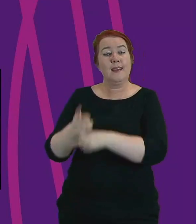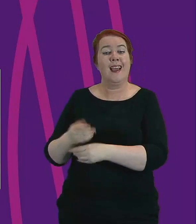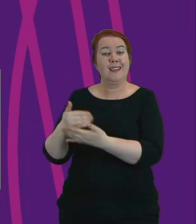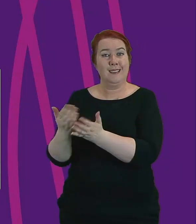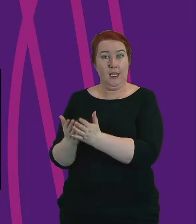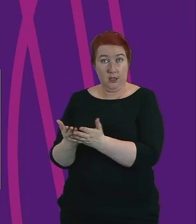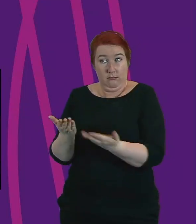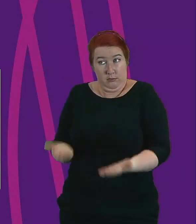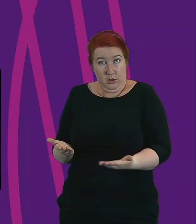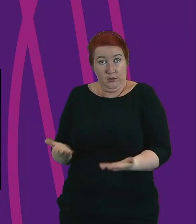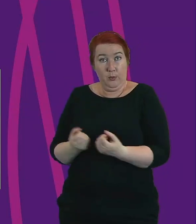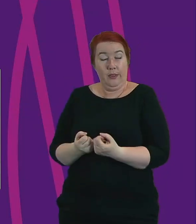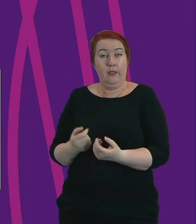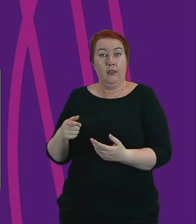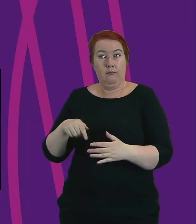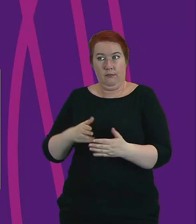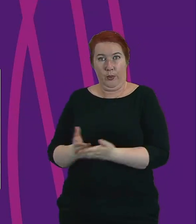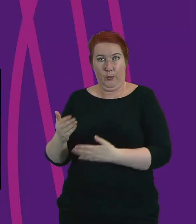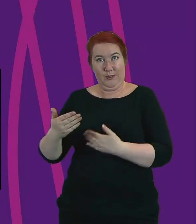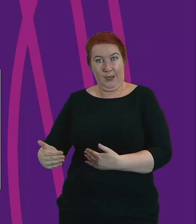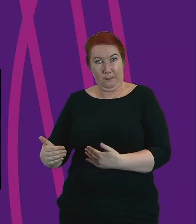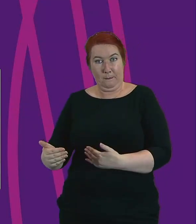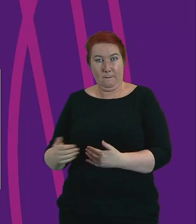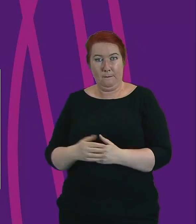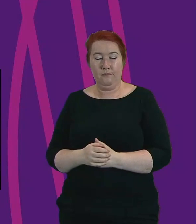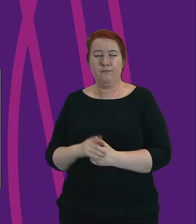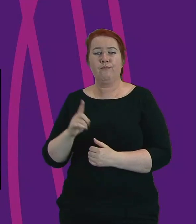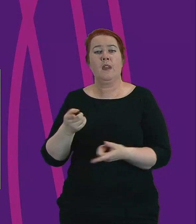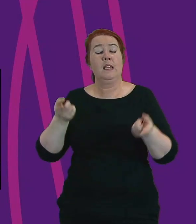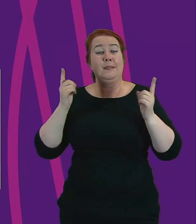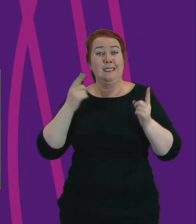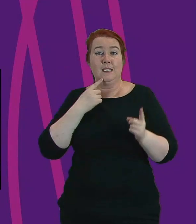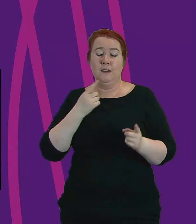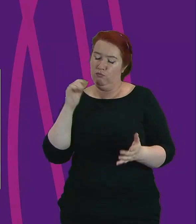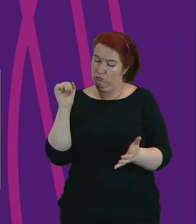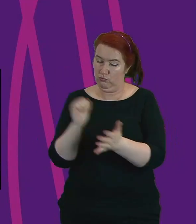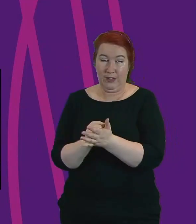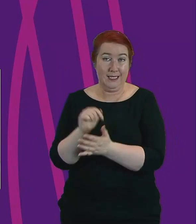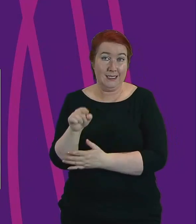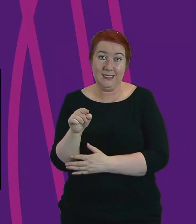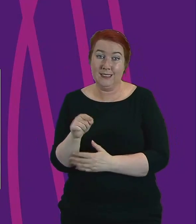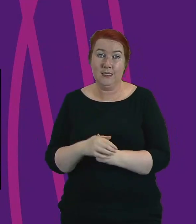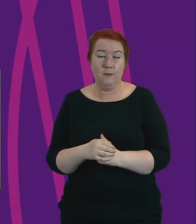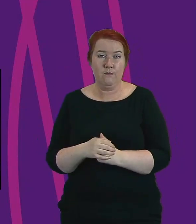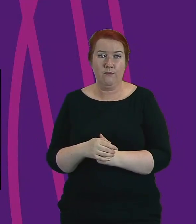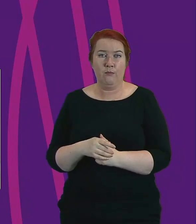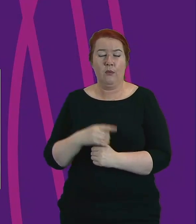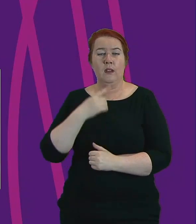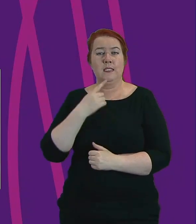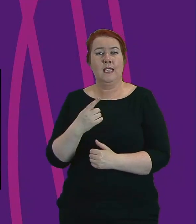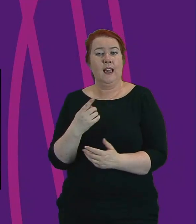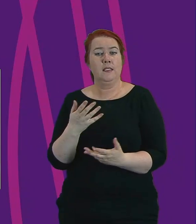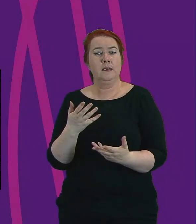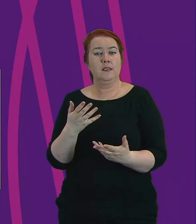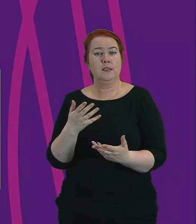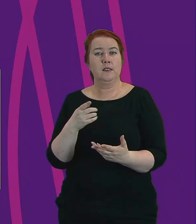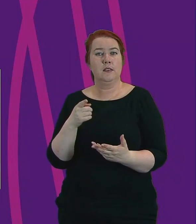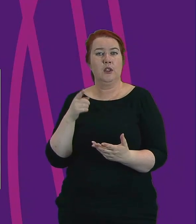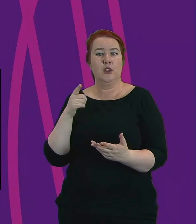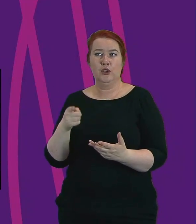is currently constructed. And the Cabinet Secretary is quite right to point out that she has stepped into